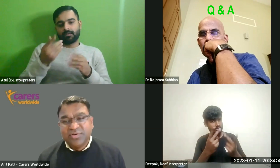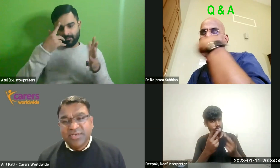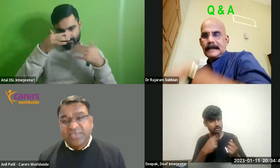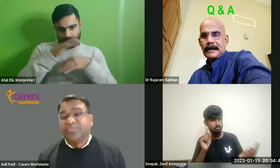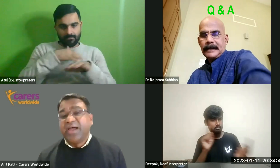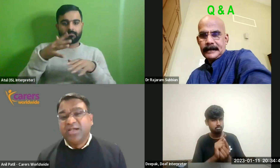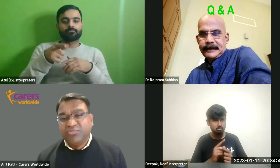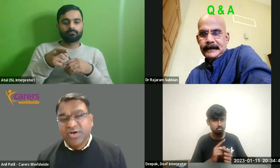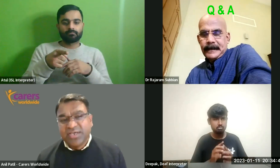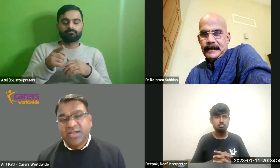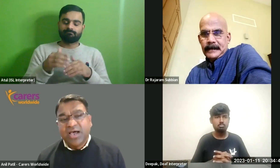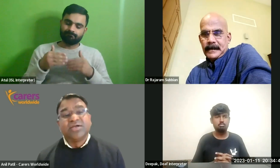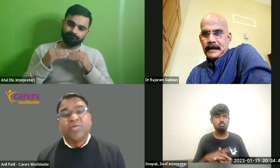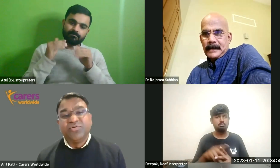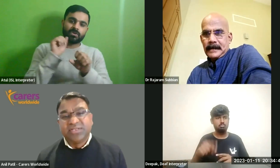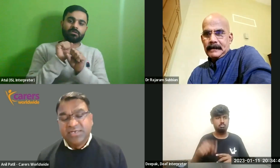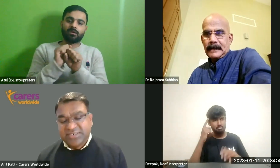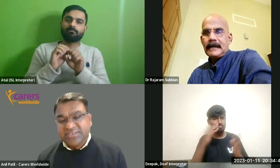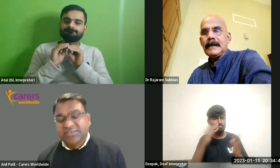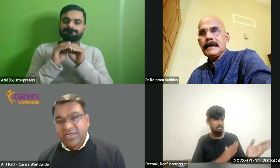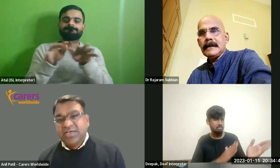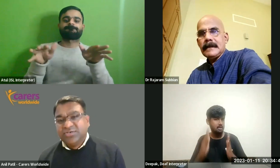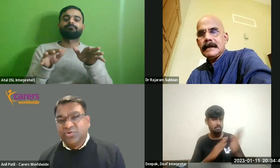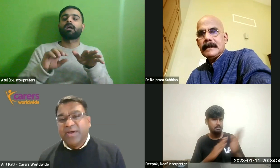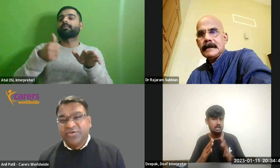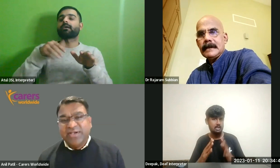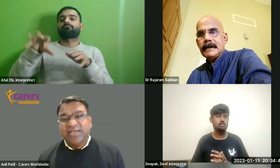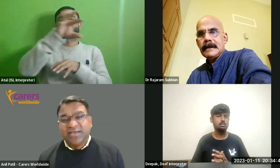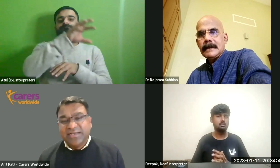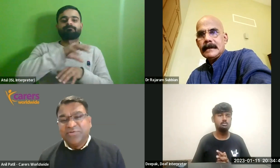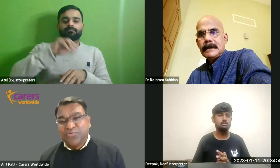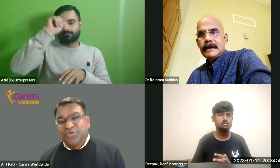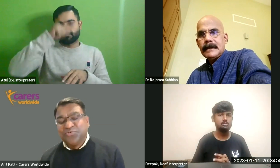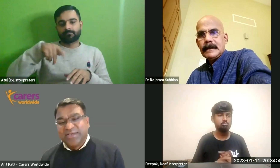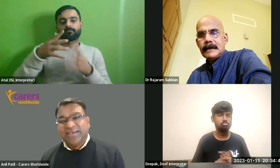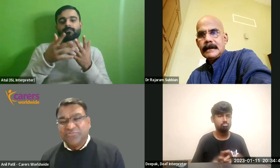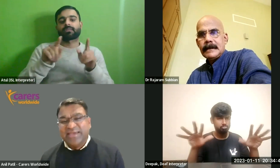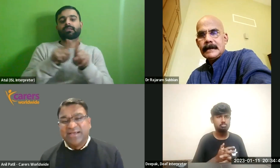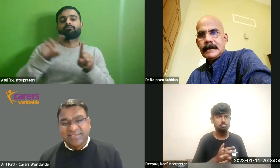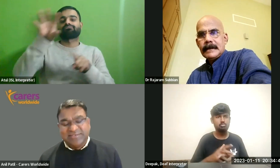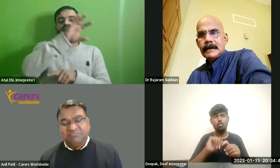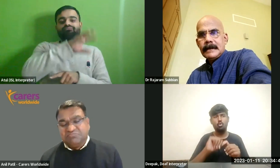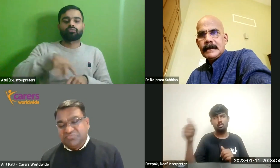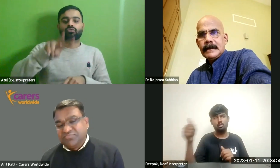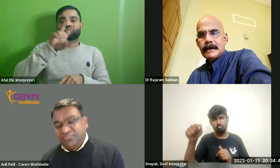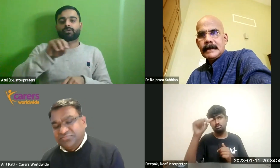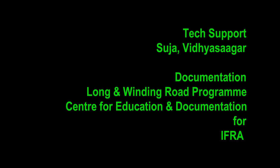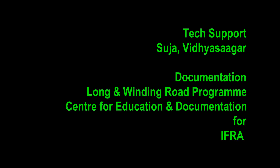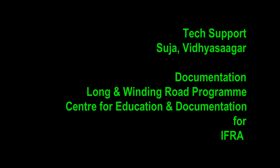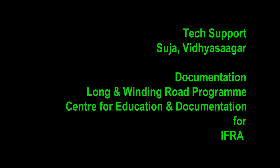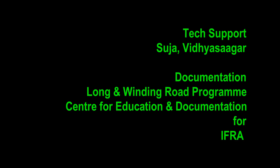to expand our work in other Commonwealth countries. So Thanks. by 2030, we want to work in 20 countries.